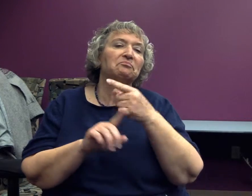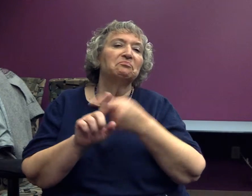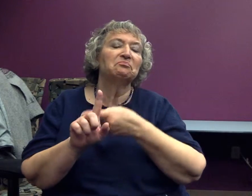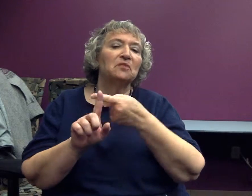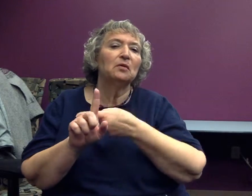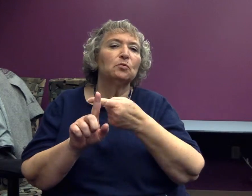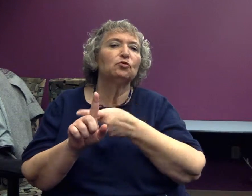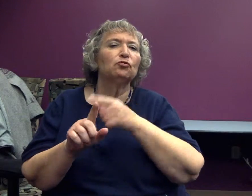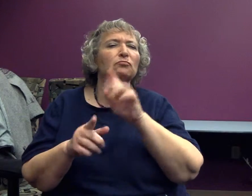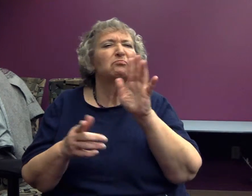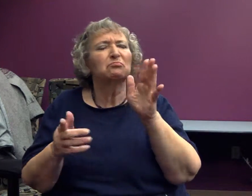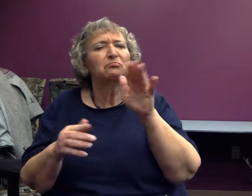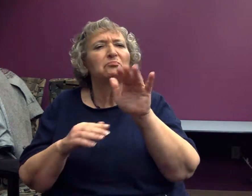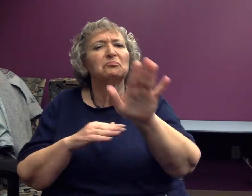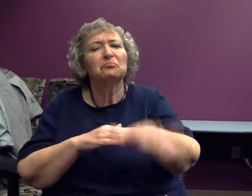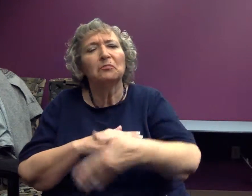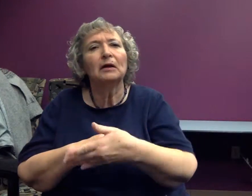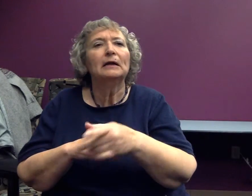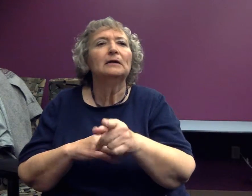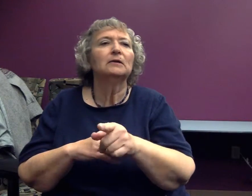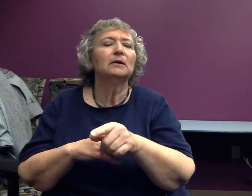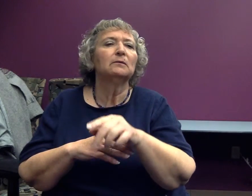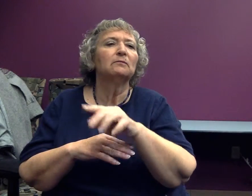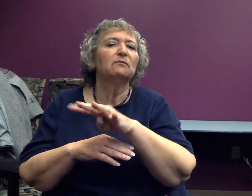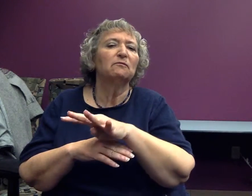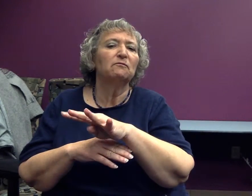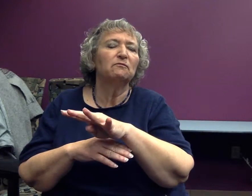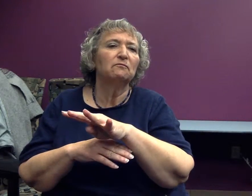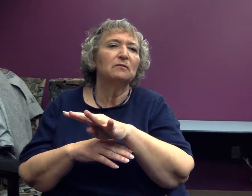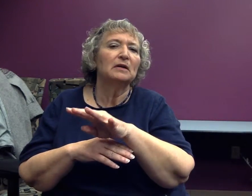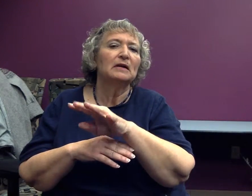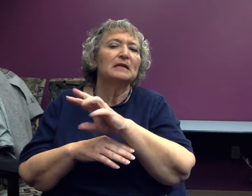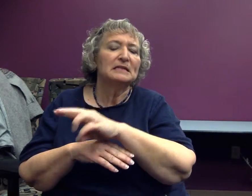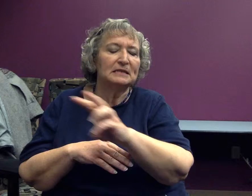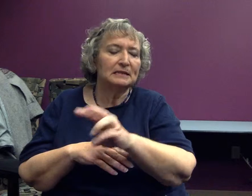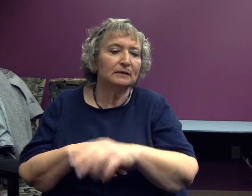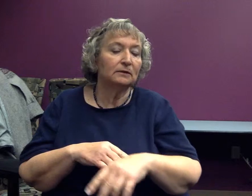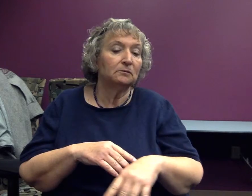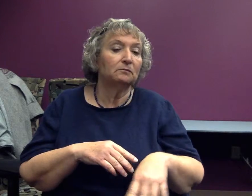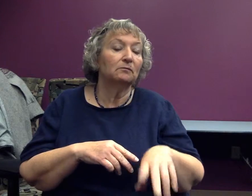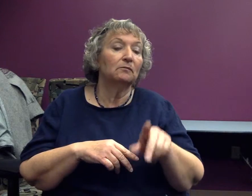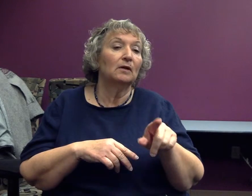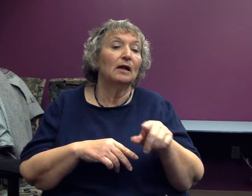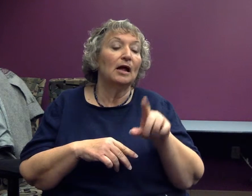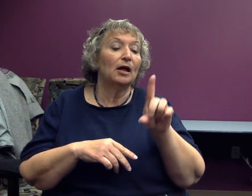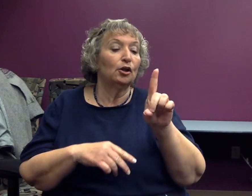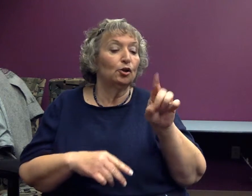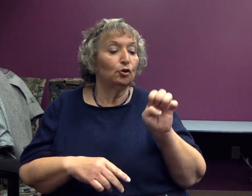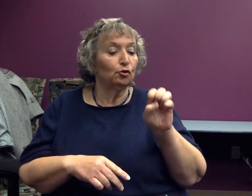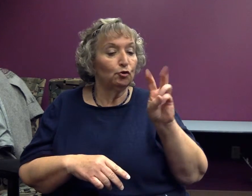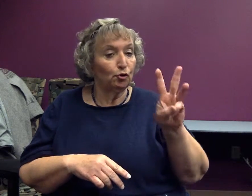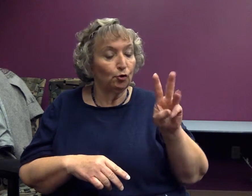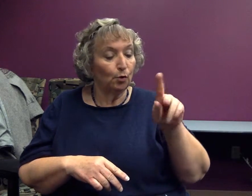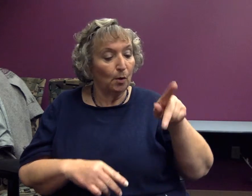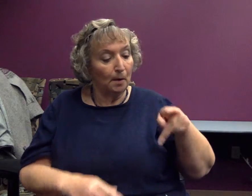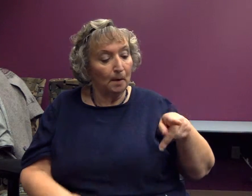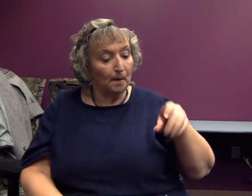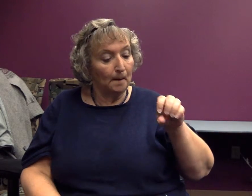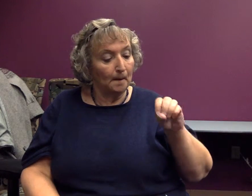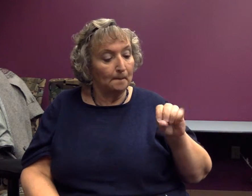That meant that if it got down to 48 degrees or 47 degrees or whatever last night, and I went tiptoeing through